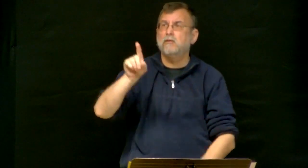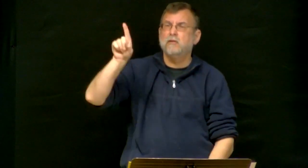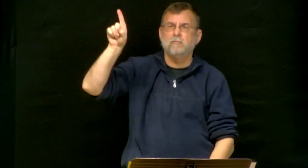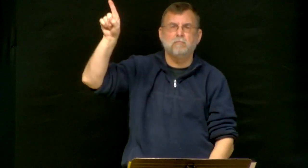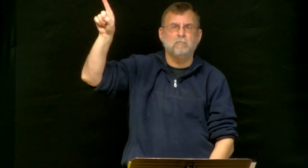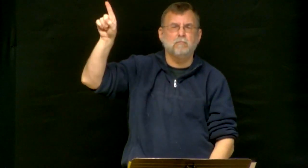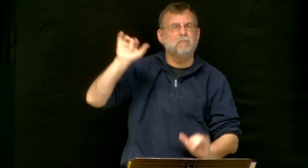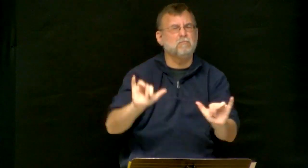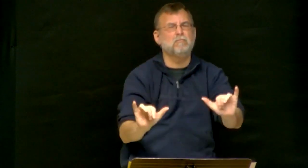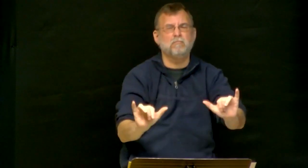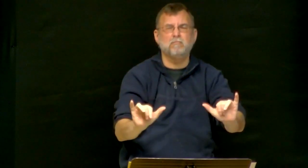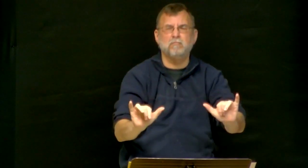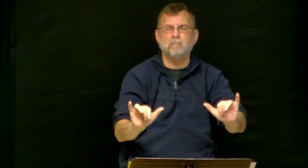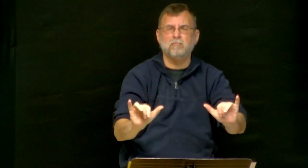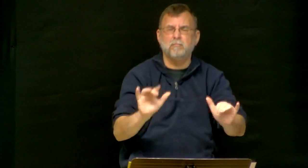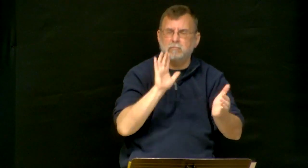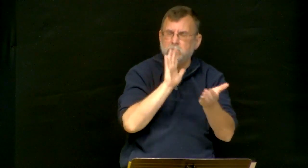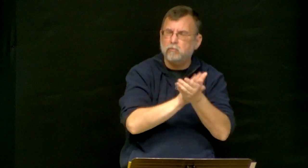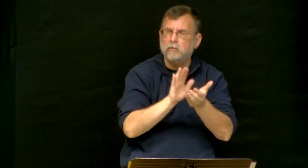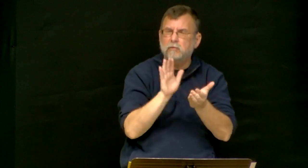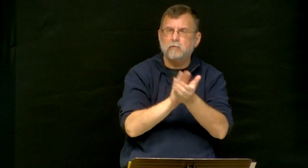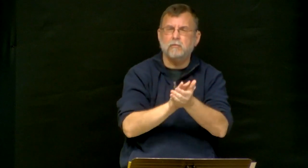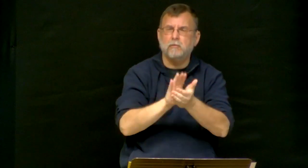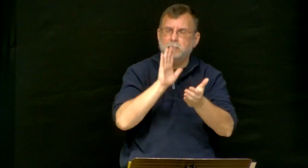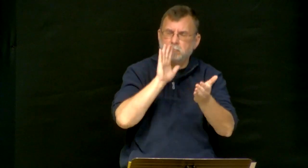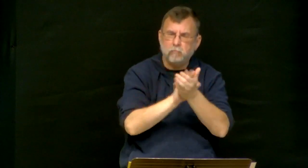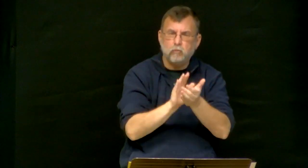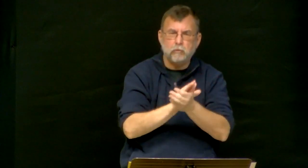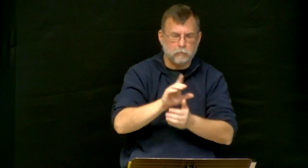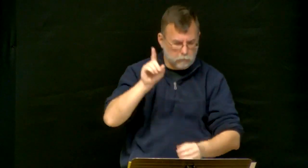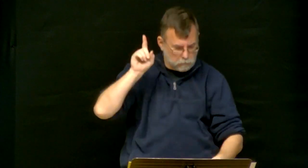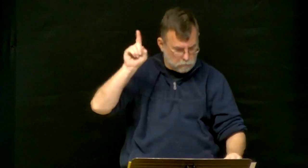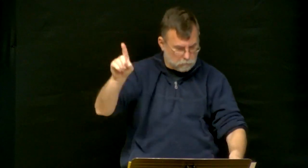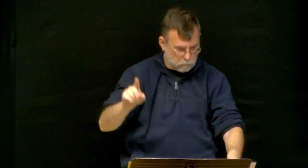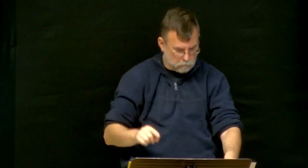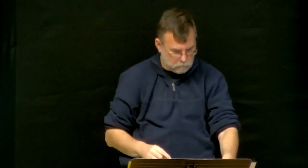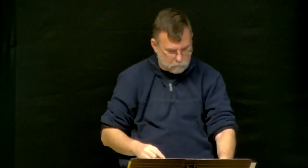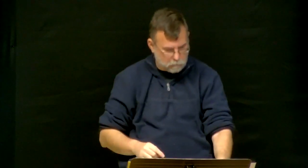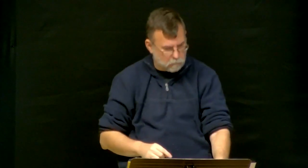But we still praise him, continue to praise God.